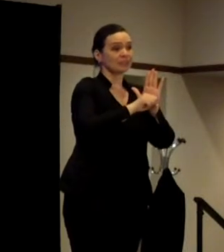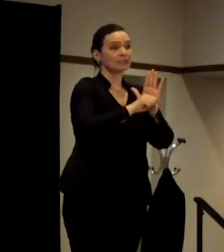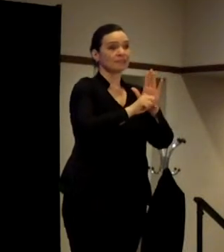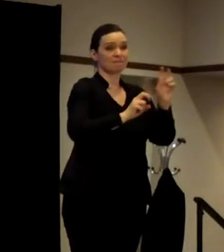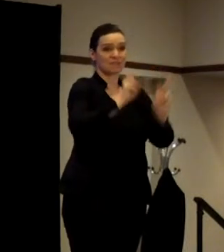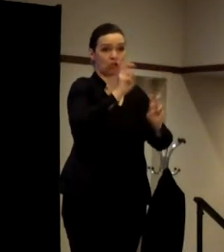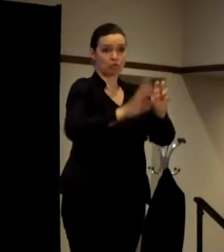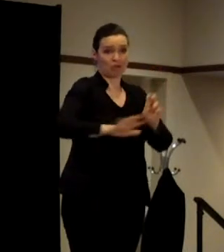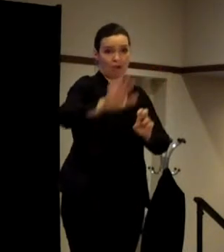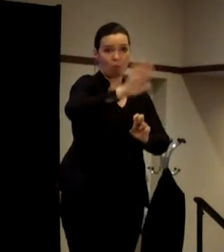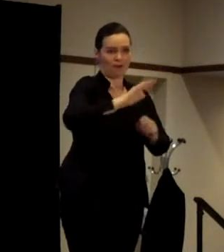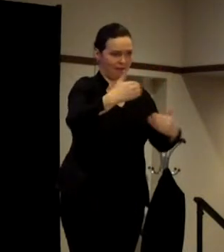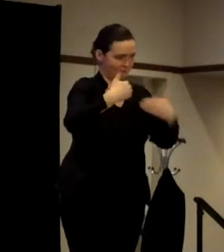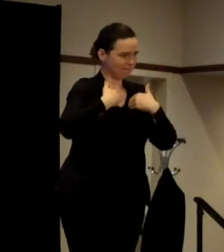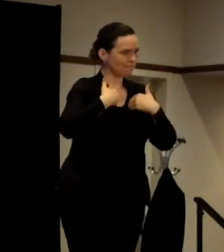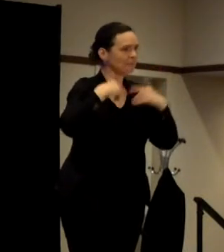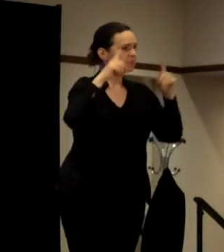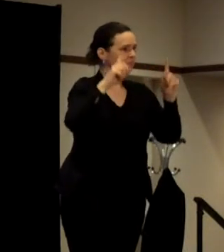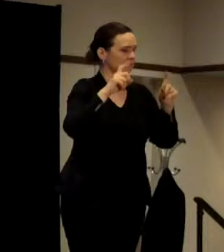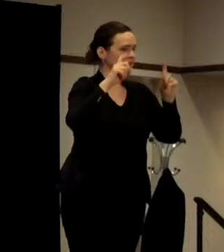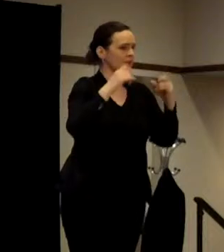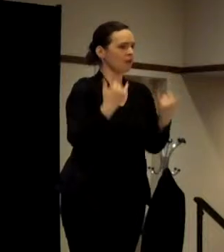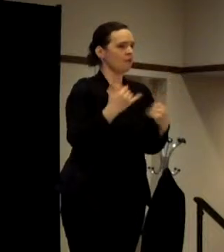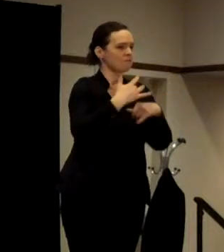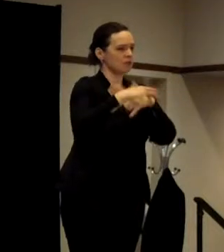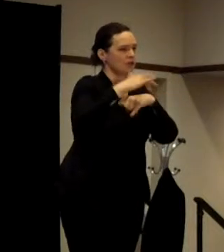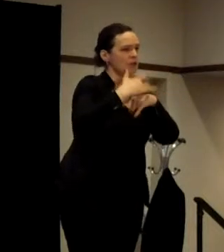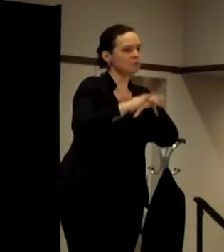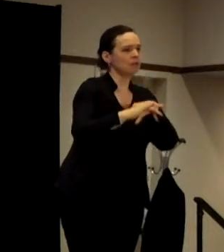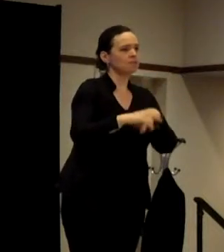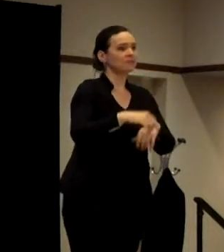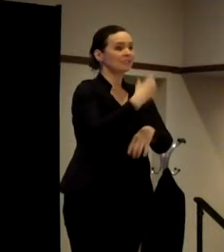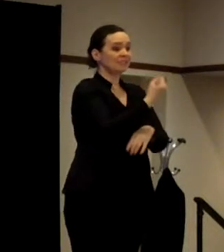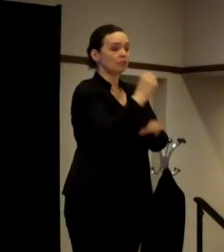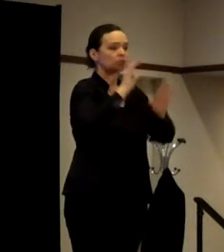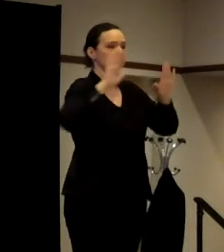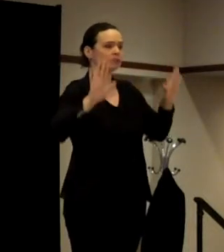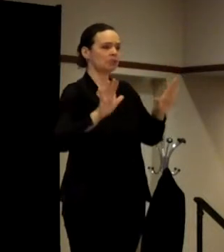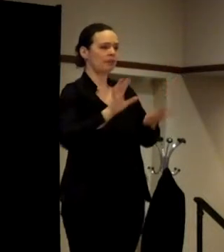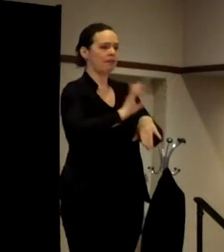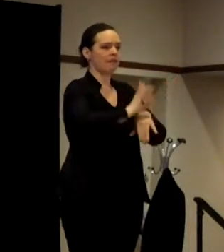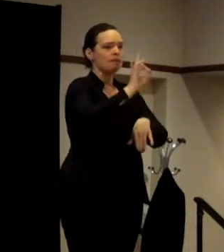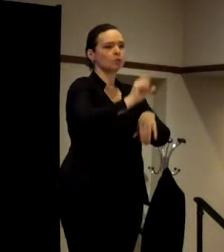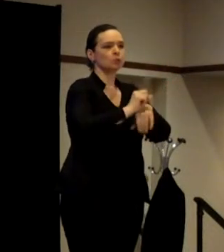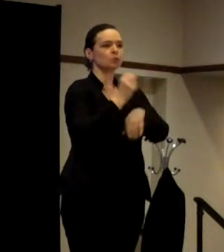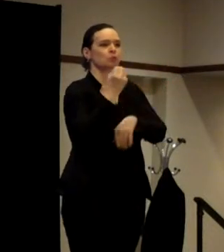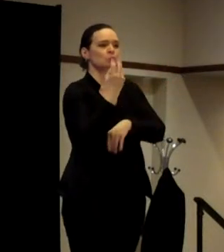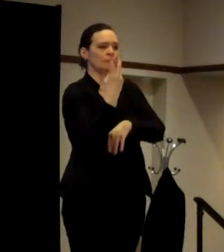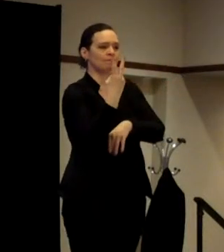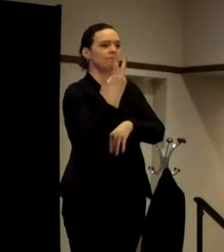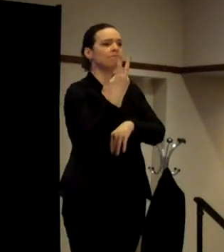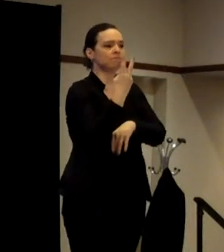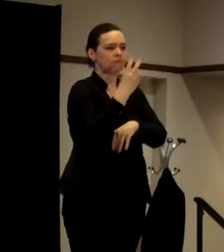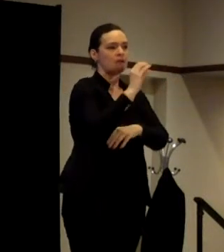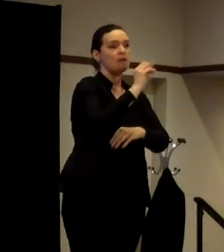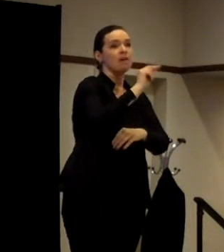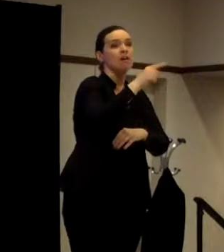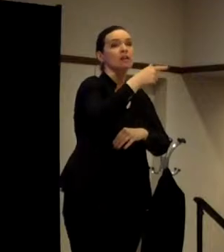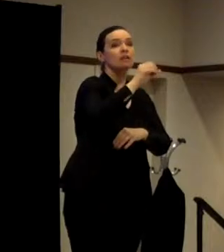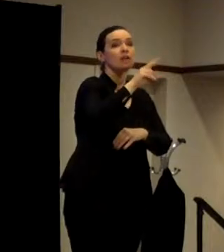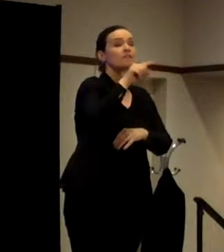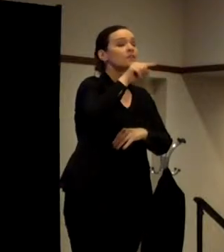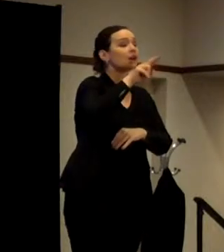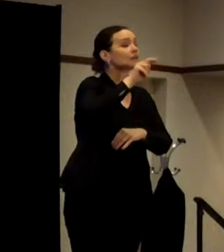1. Community hospital from 11 to 4. Sunday location is at community hospital from 11 to